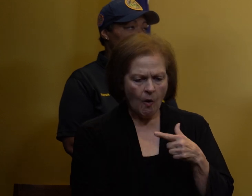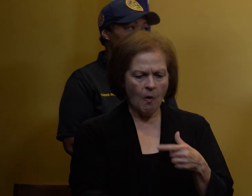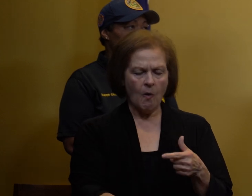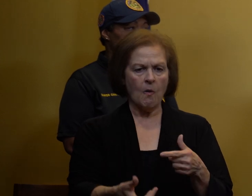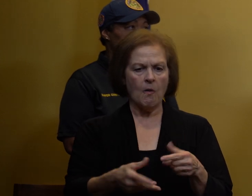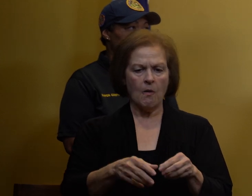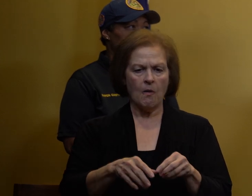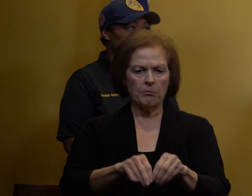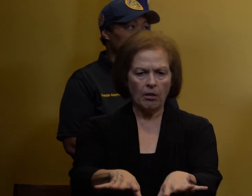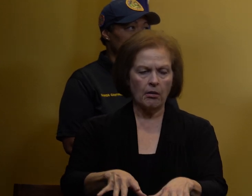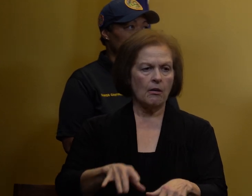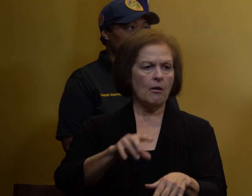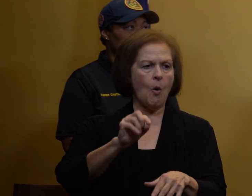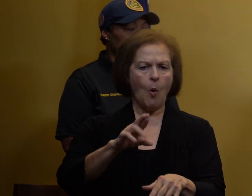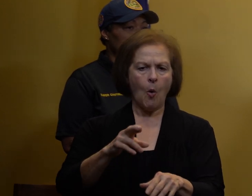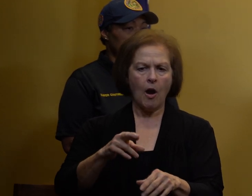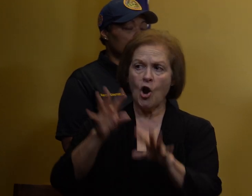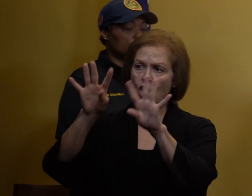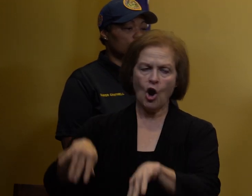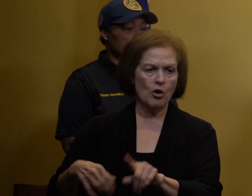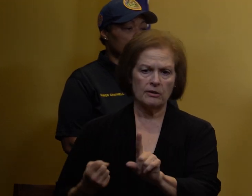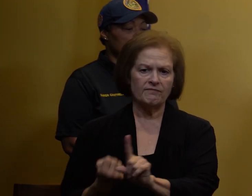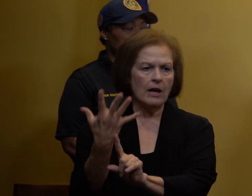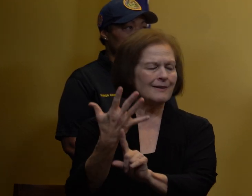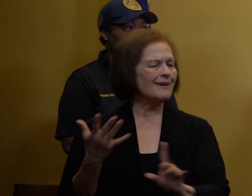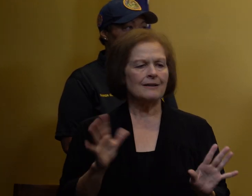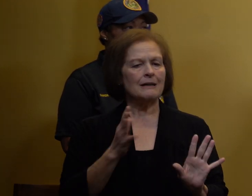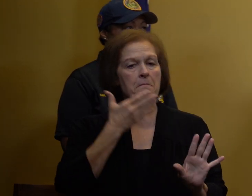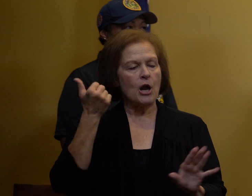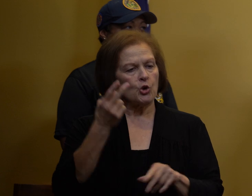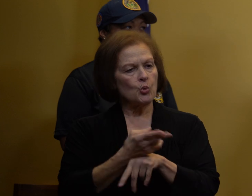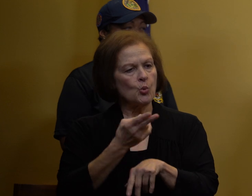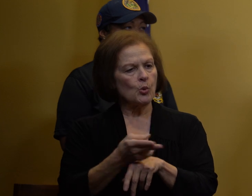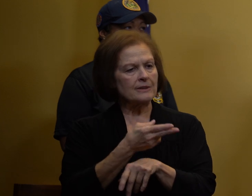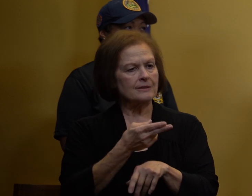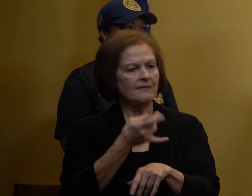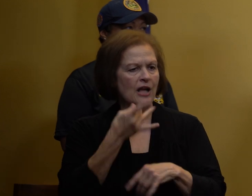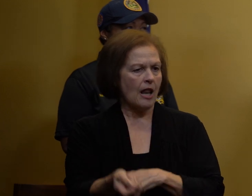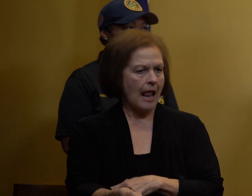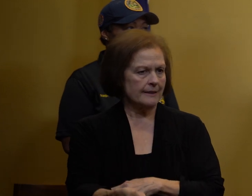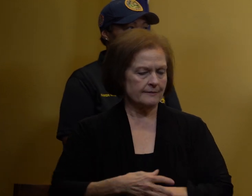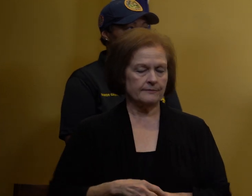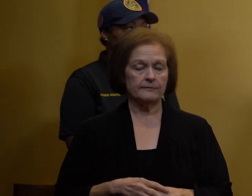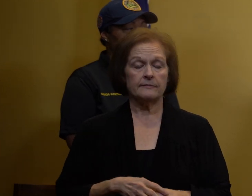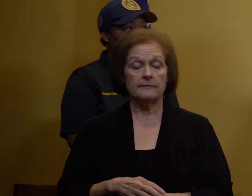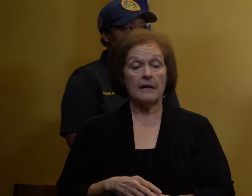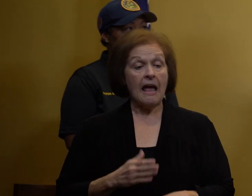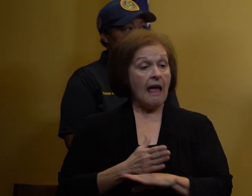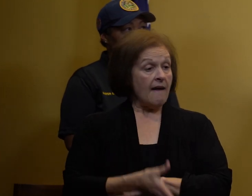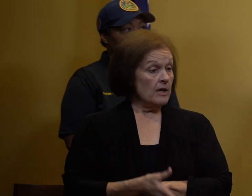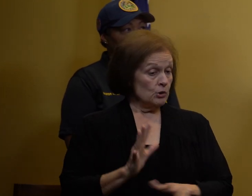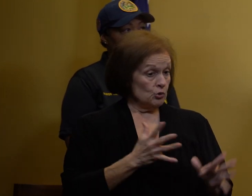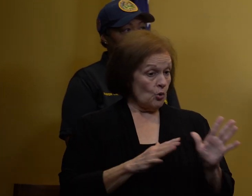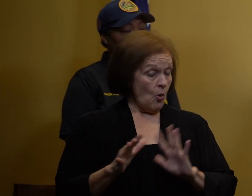them and catch fire, so just don't use candles, right? Use flashlights instead of candles. If you have to go out after the storm to check on things,